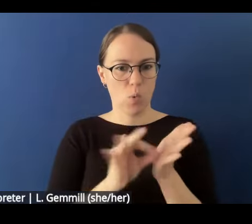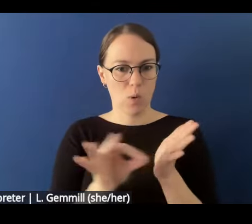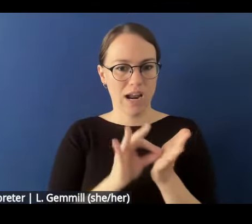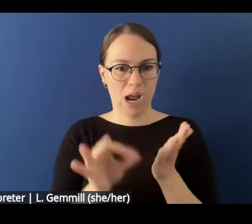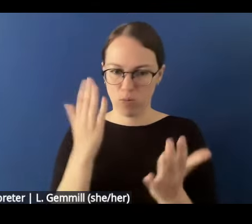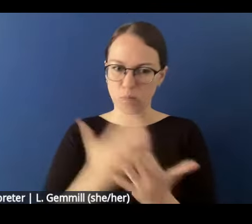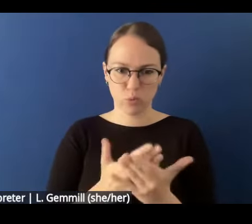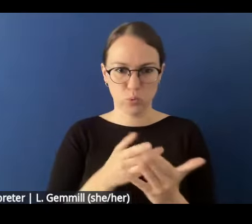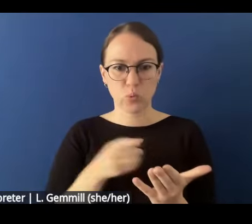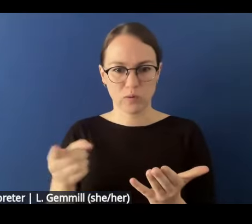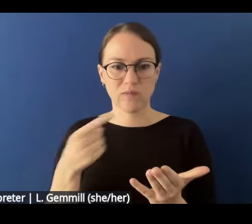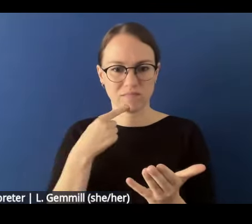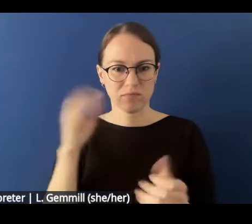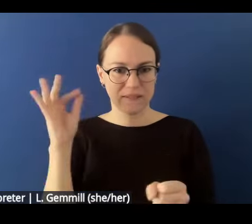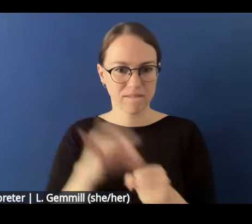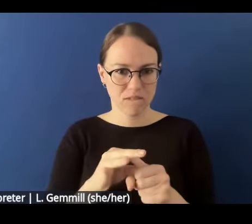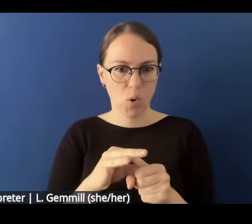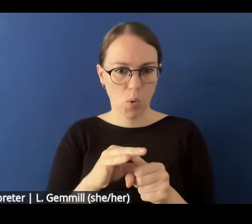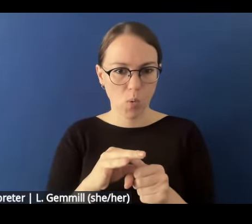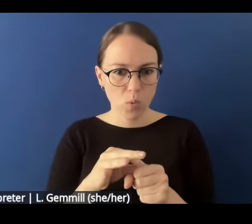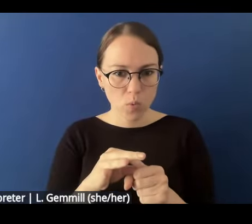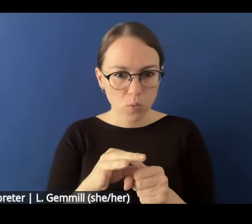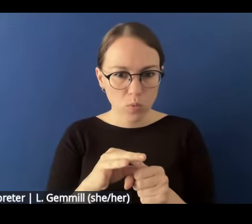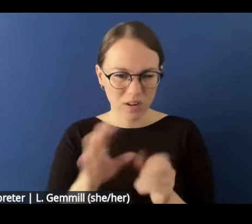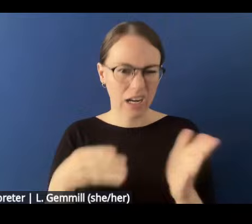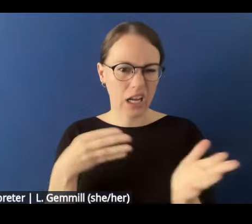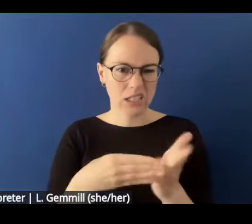The wording is pretty straightforward.